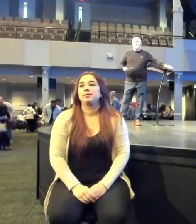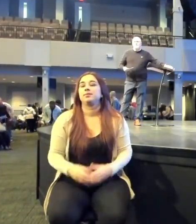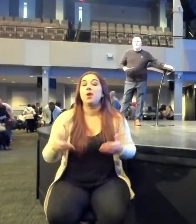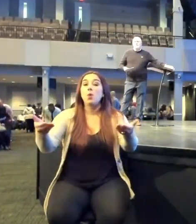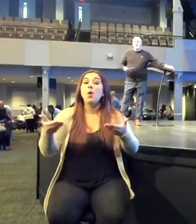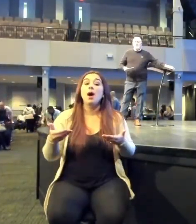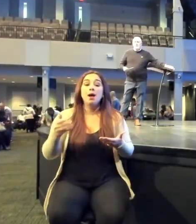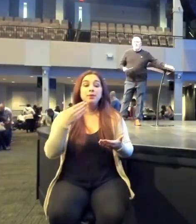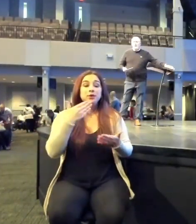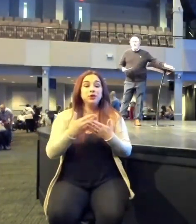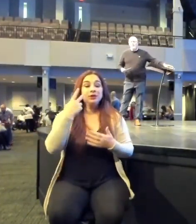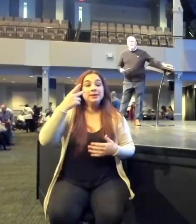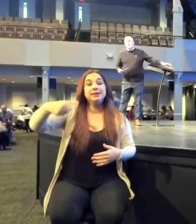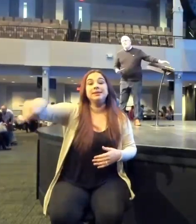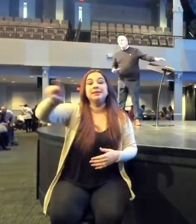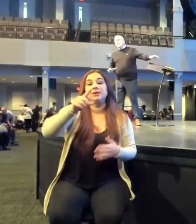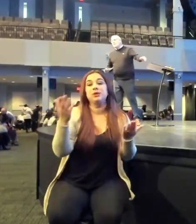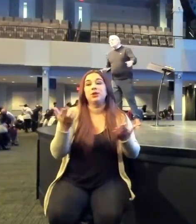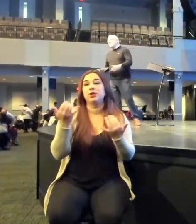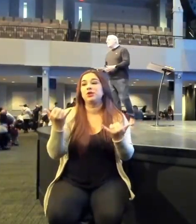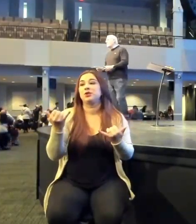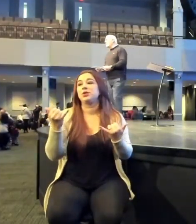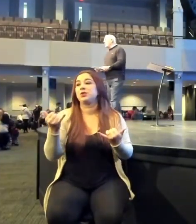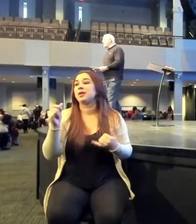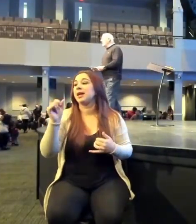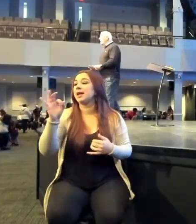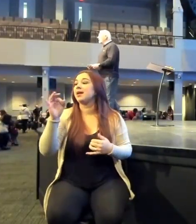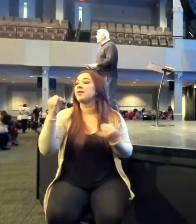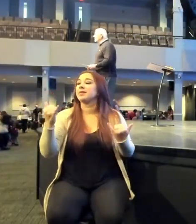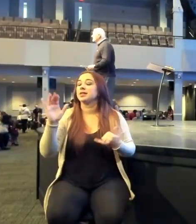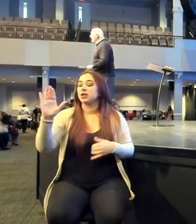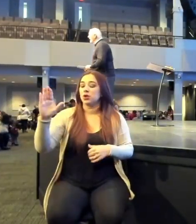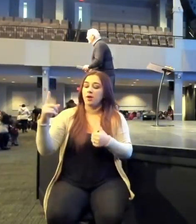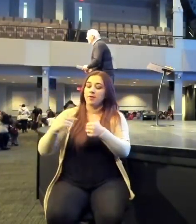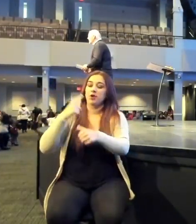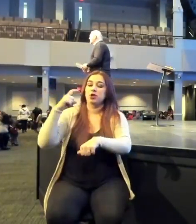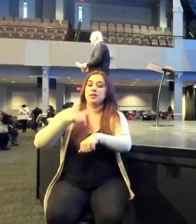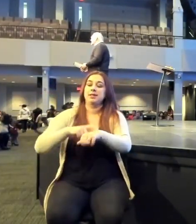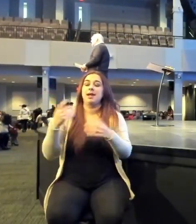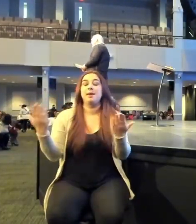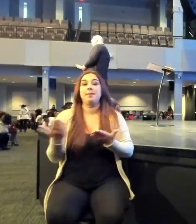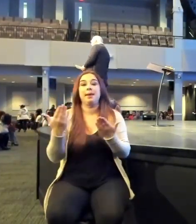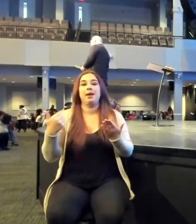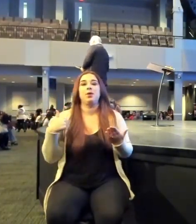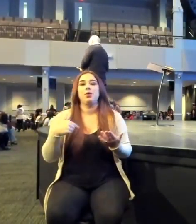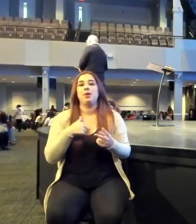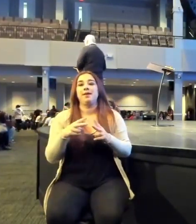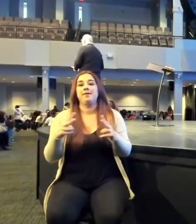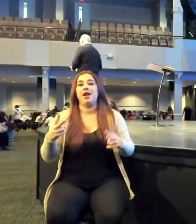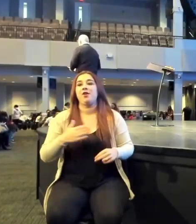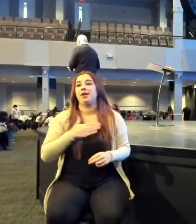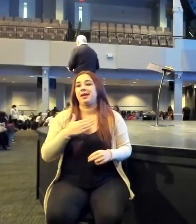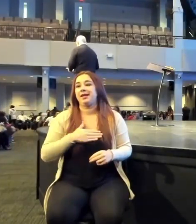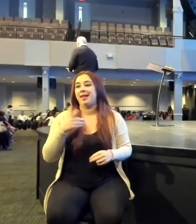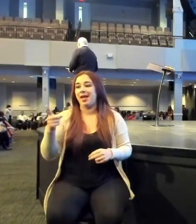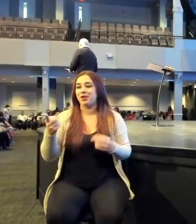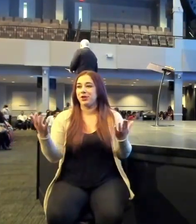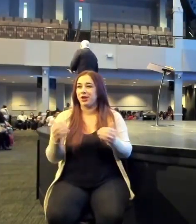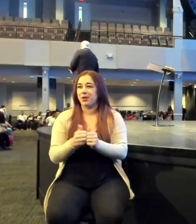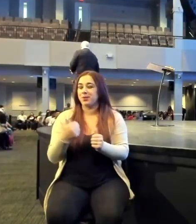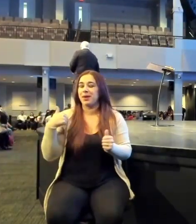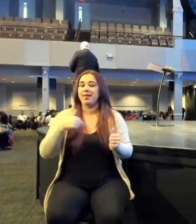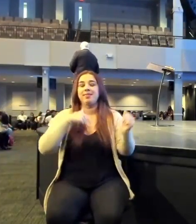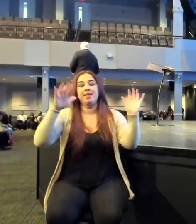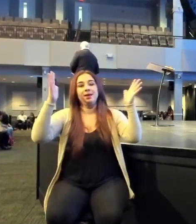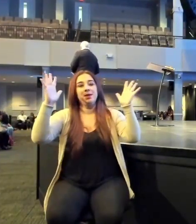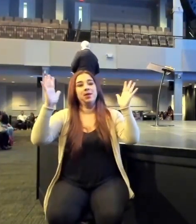Welcome. So good to see everybody here today. If you're with us today for the very first time, we're especially glad to have you with us. Why don't we give a